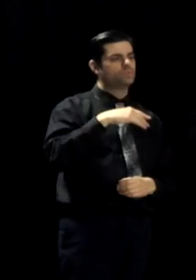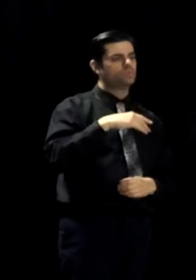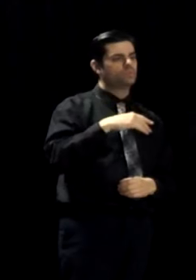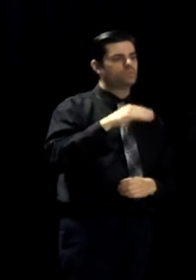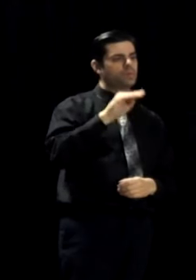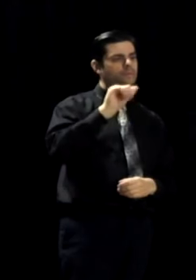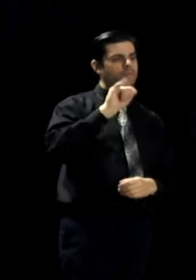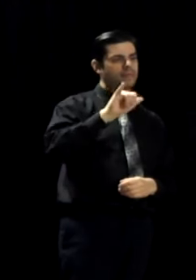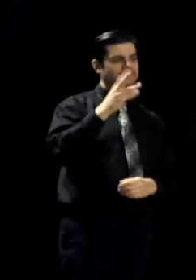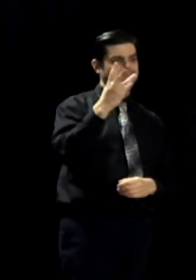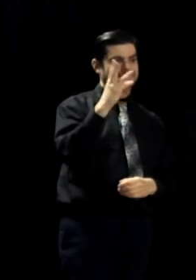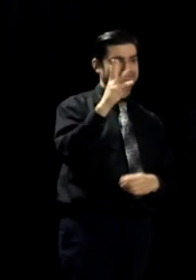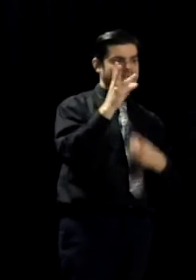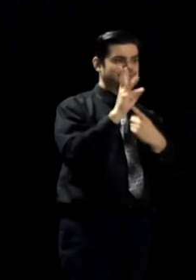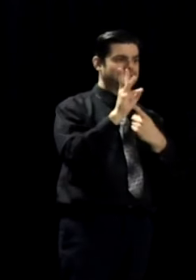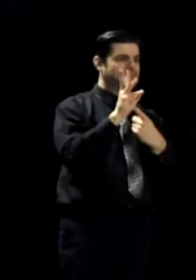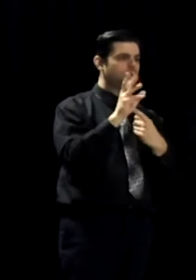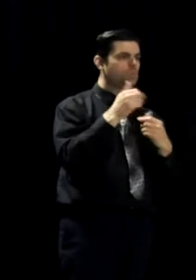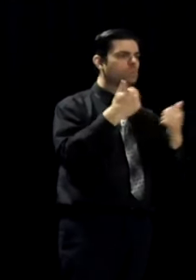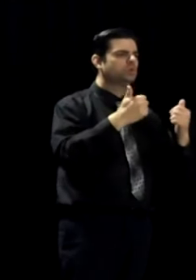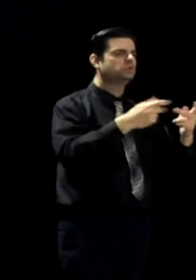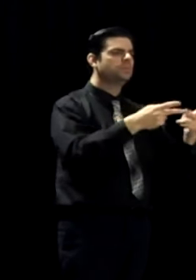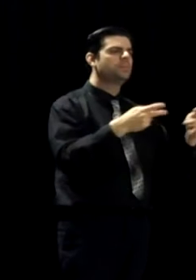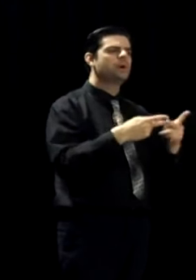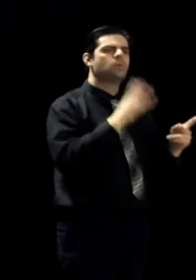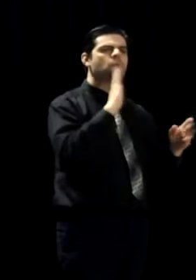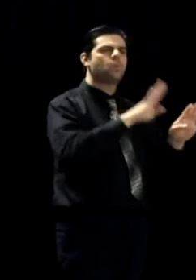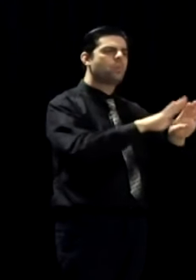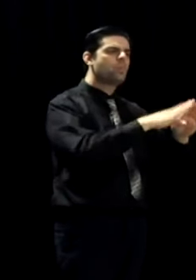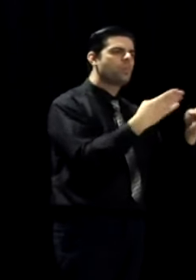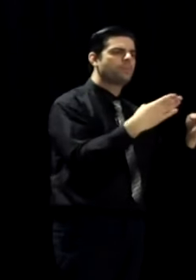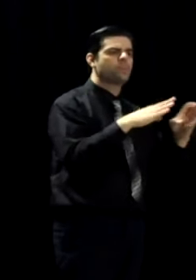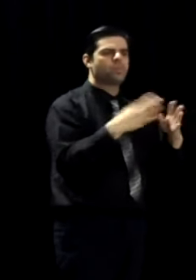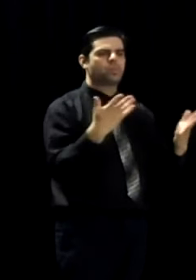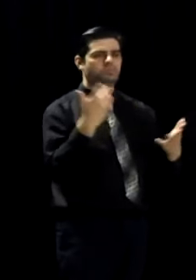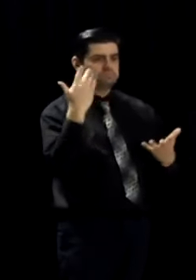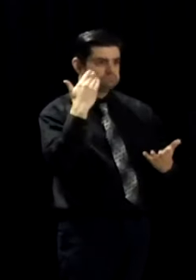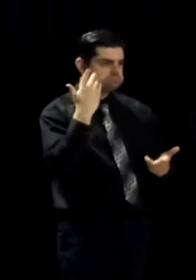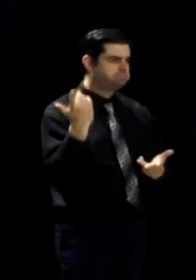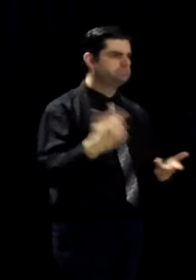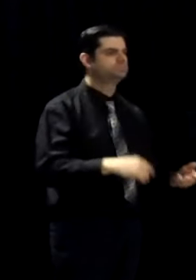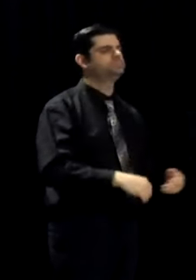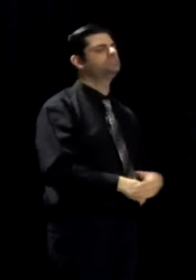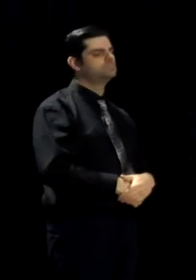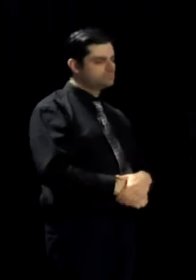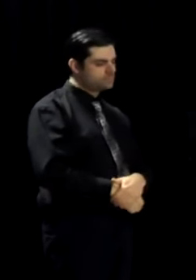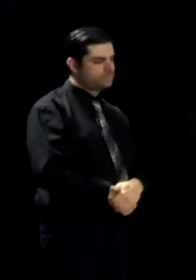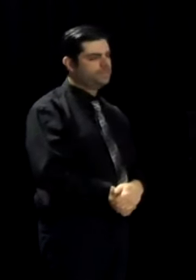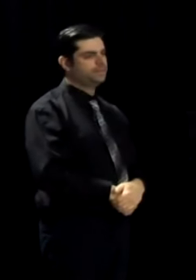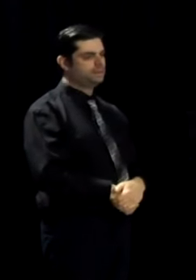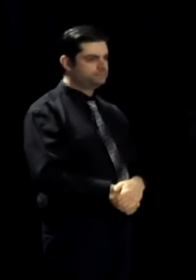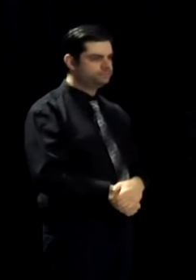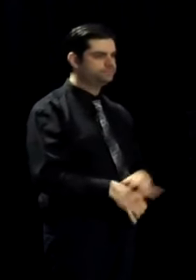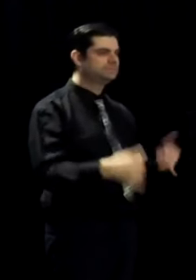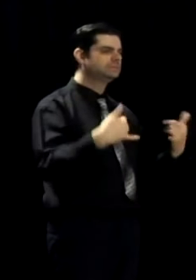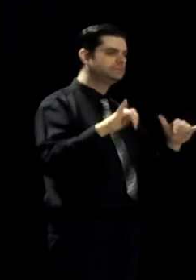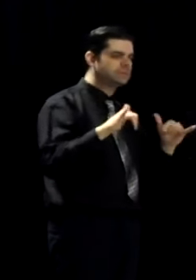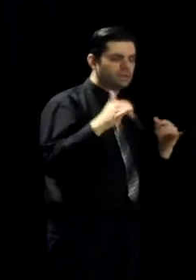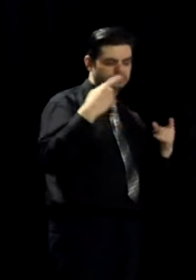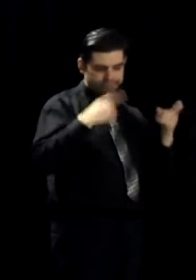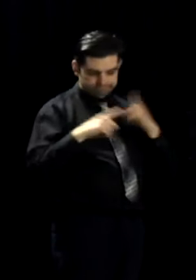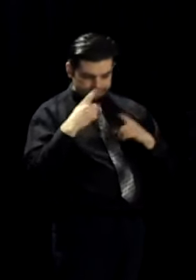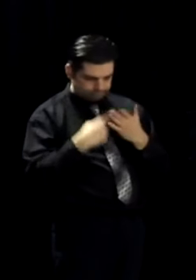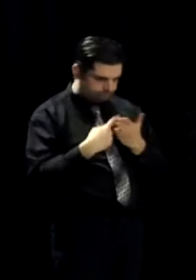16th? So I think, and again, we're exchanging some thoughts and ideas on this right now,